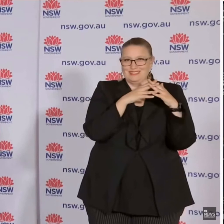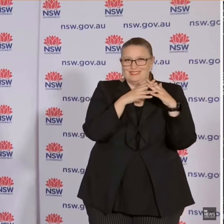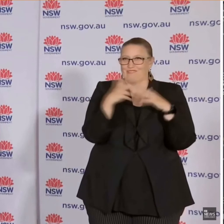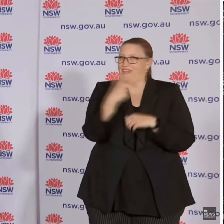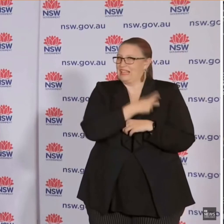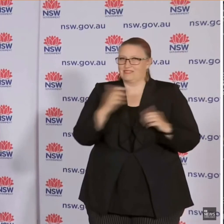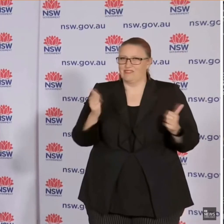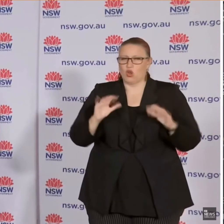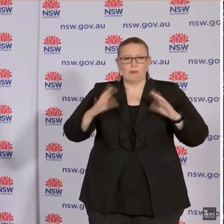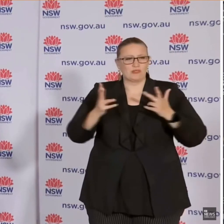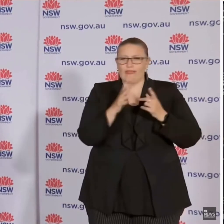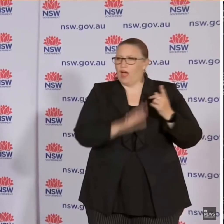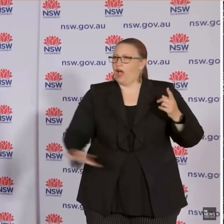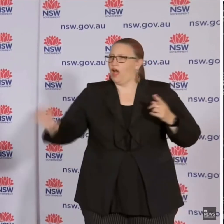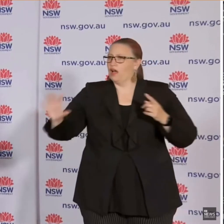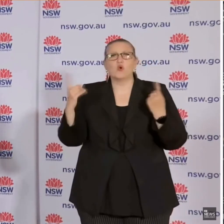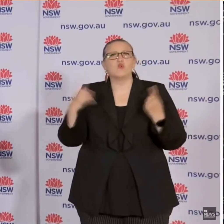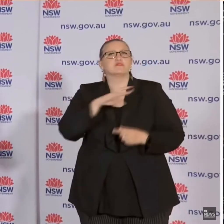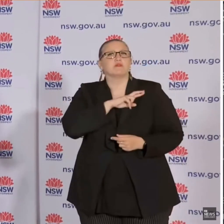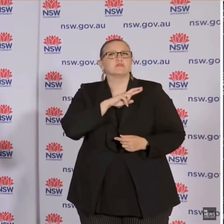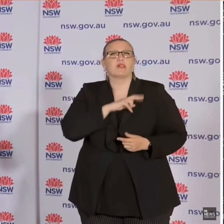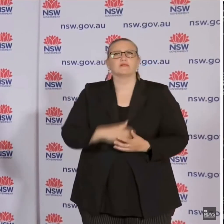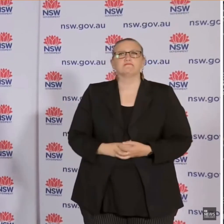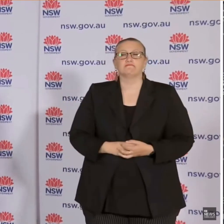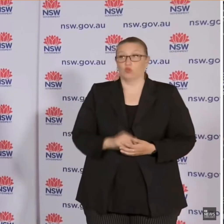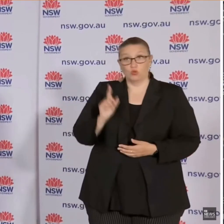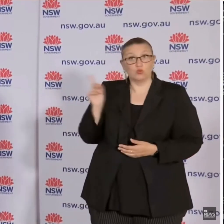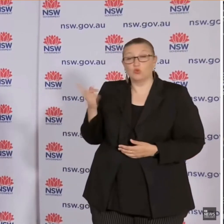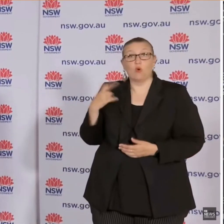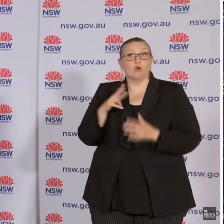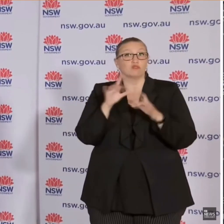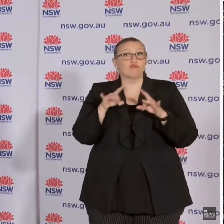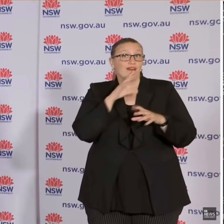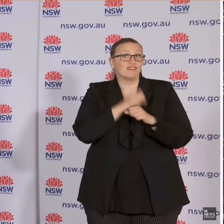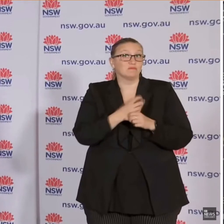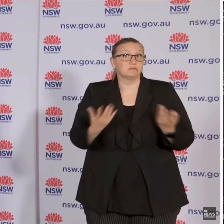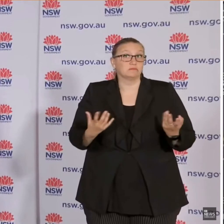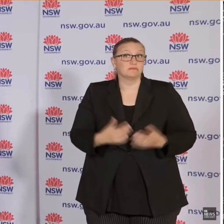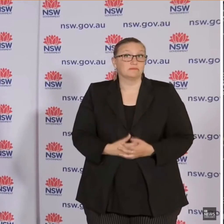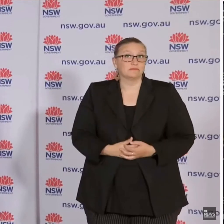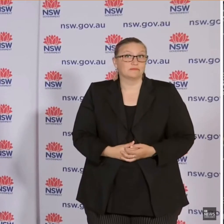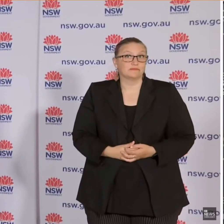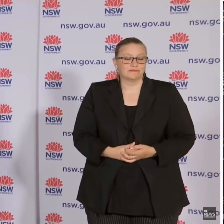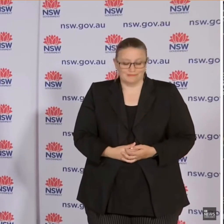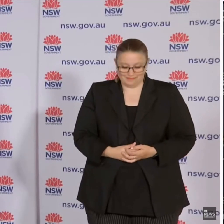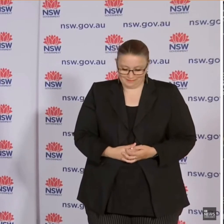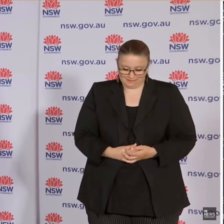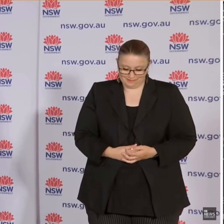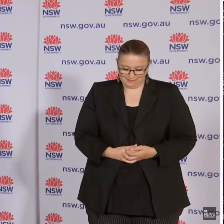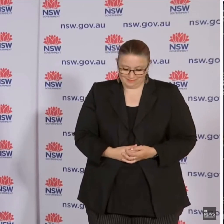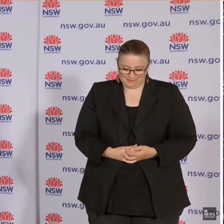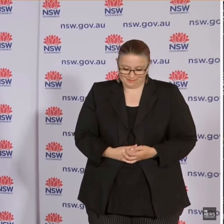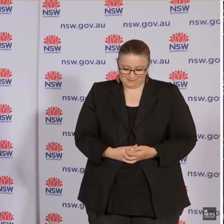of the state, Greater Sydney. Who bears responsibility for that outcome? Look, I think Aboriginal people